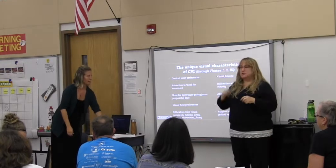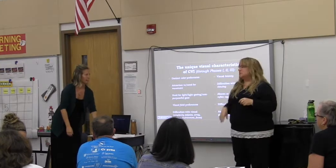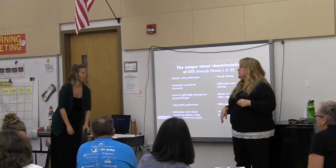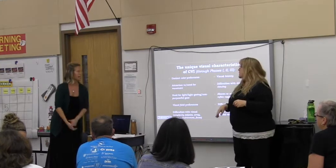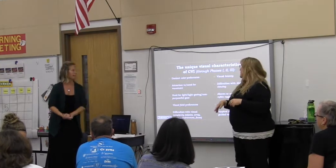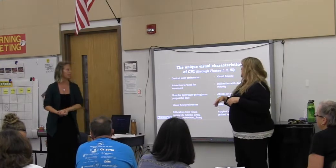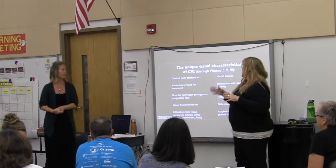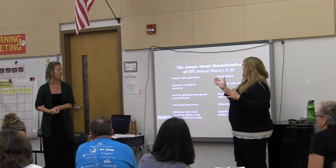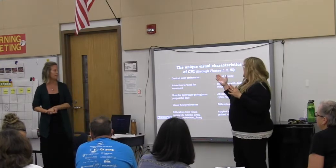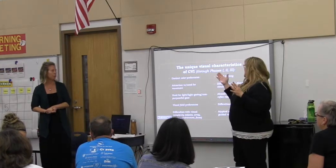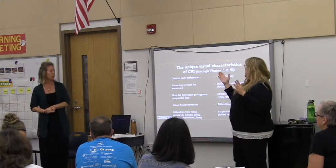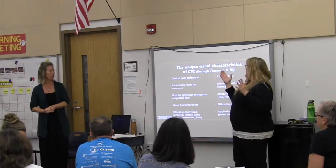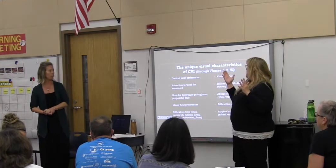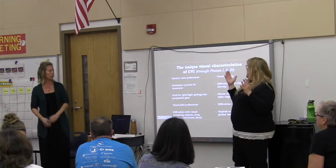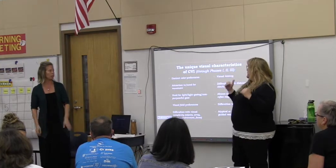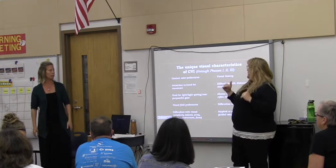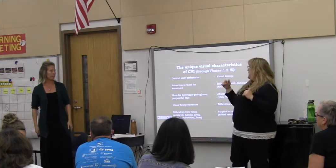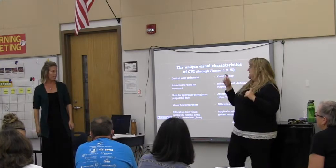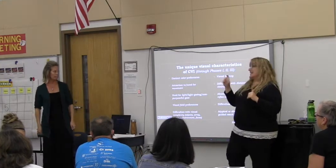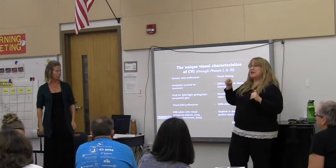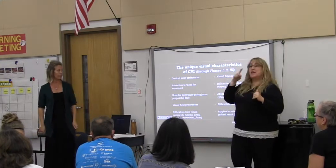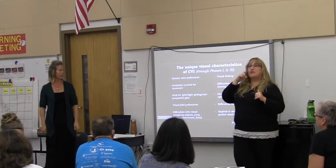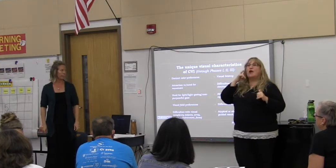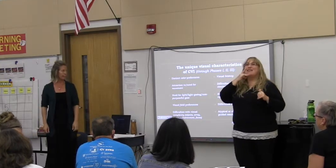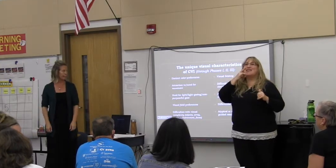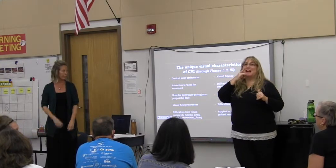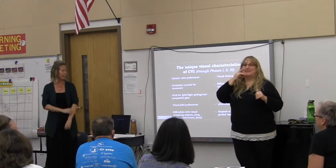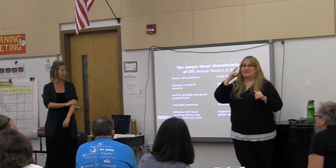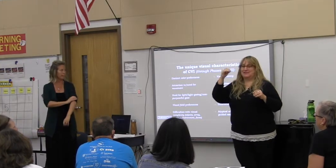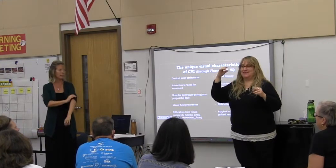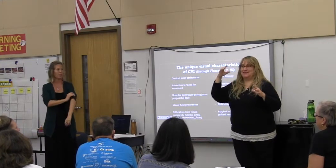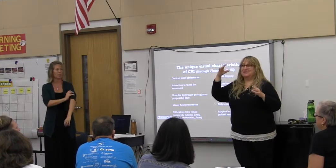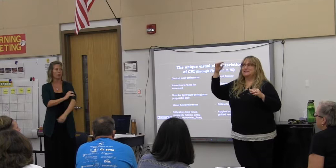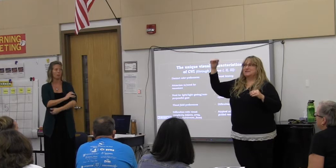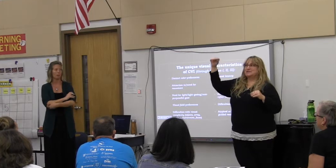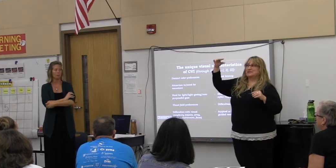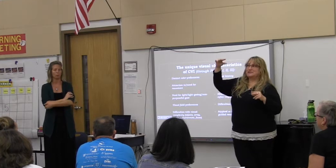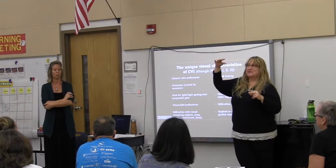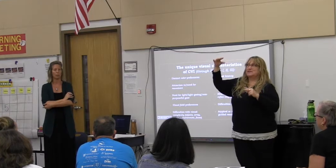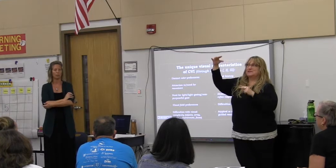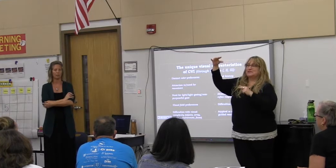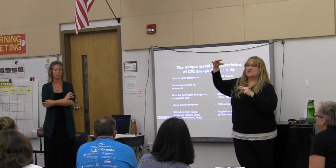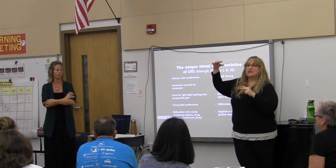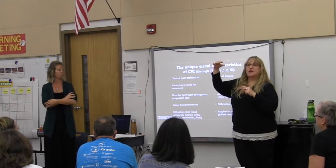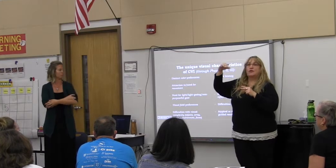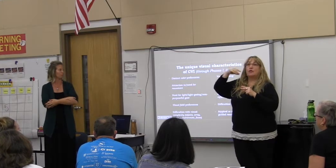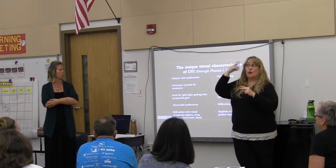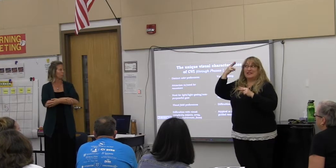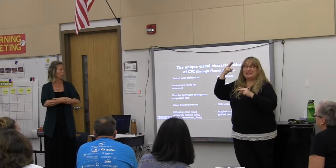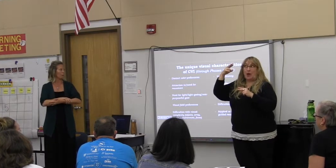The next area is the need for light gazing, and the non-purposeful gaze.